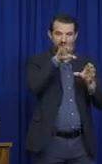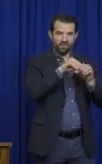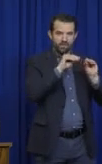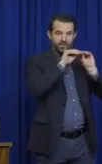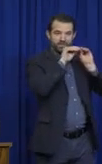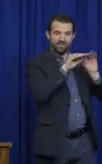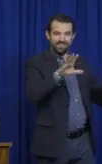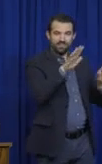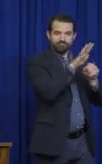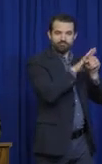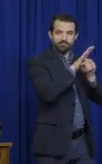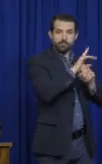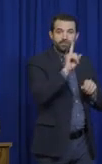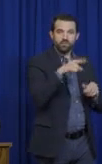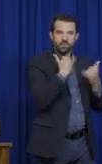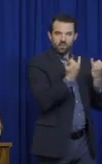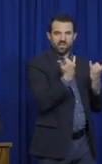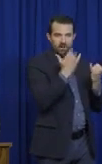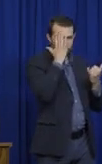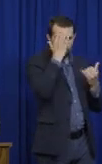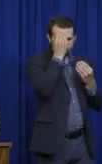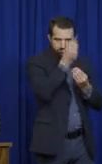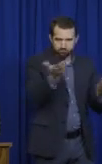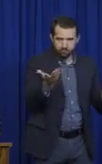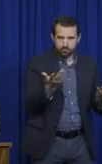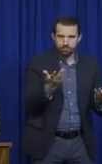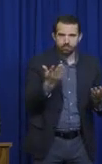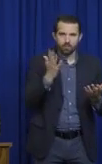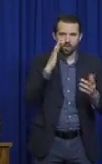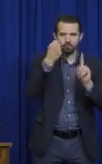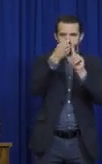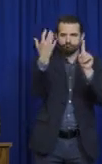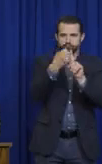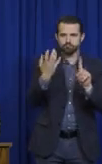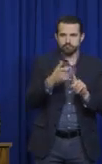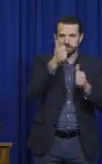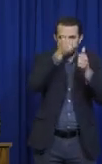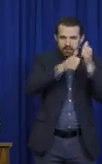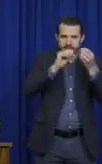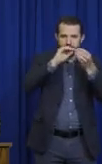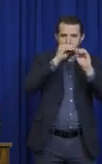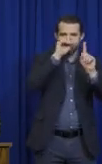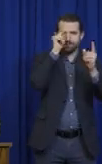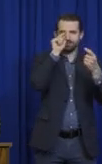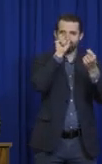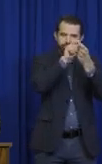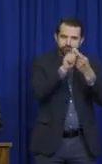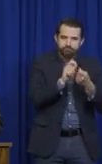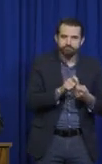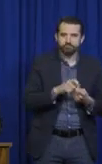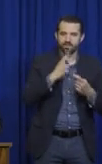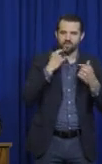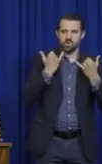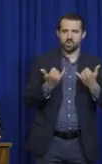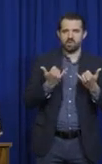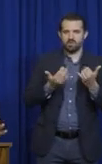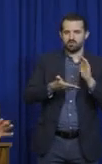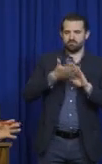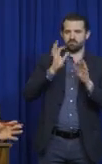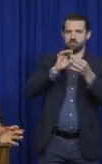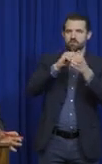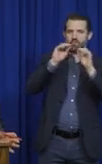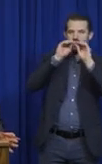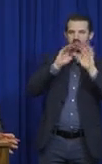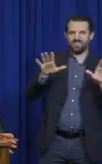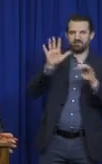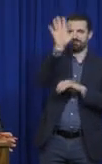about those now. I'd like to just go through the numbers of active outbreaks that we're currently focused on, specifically those